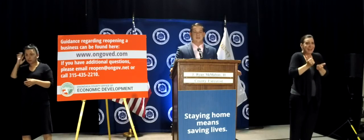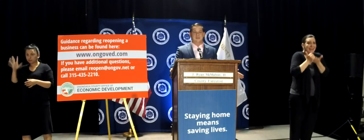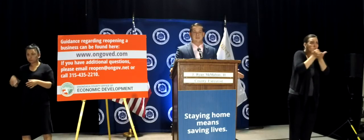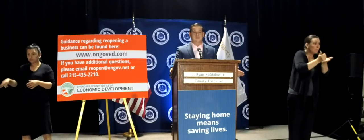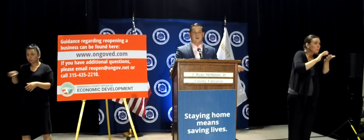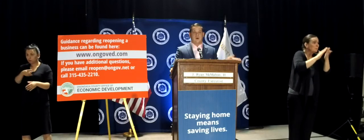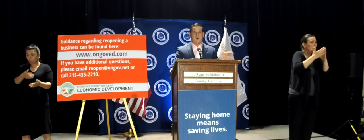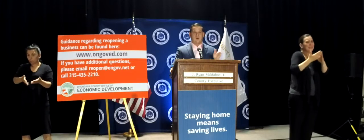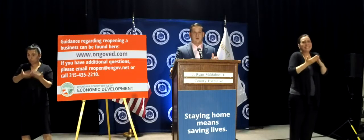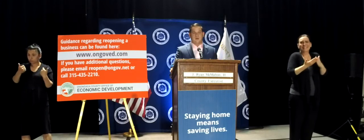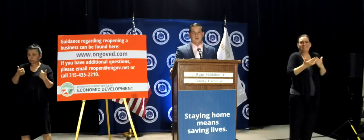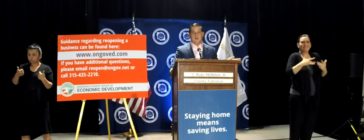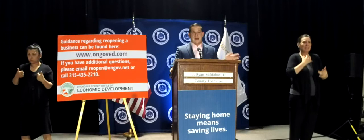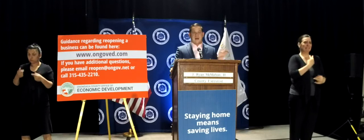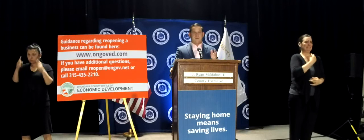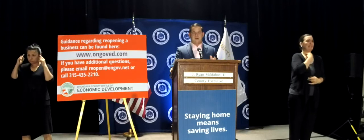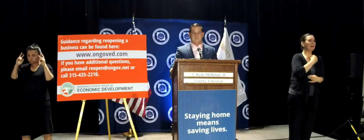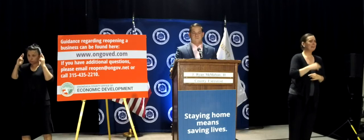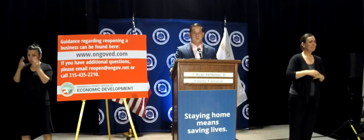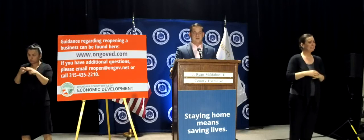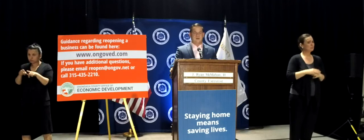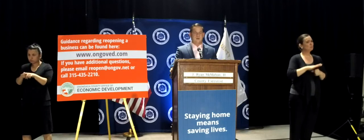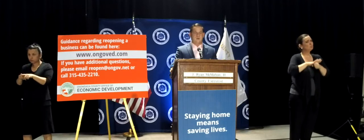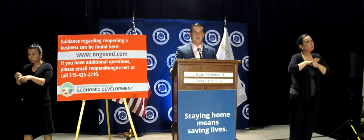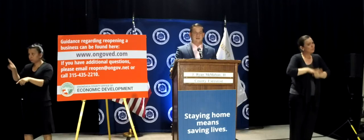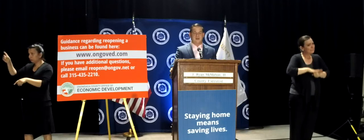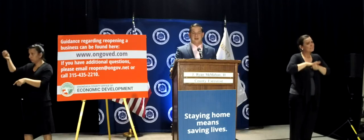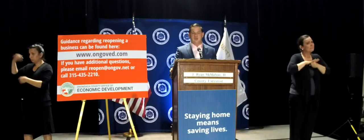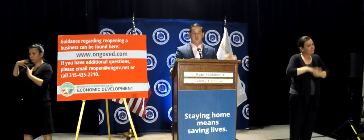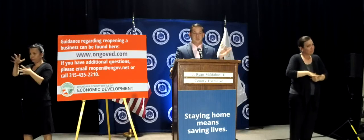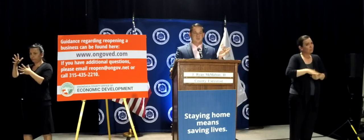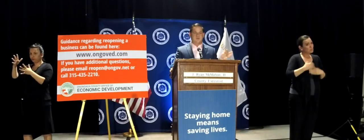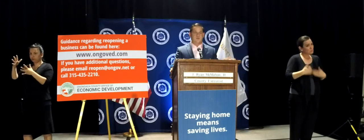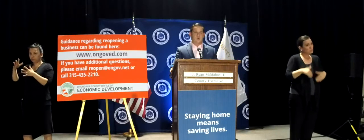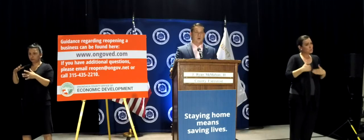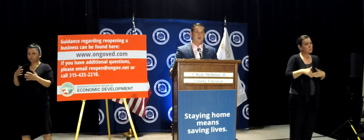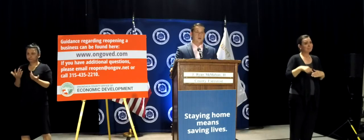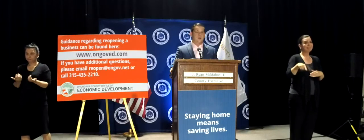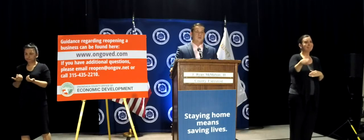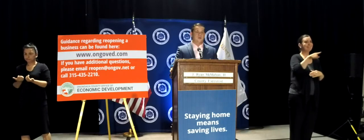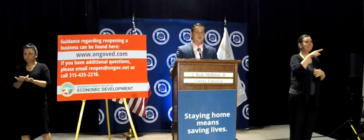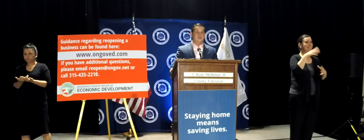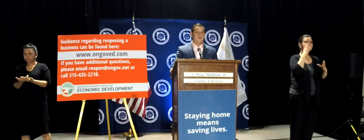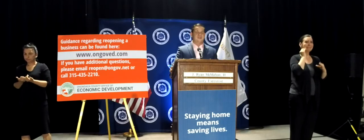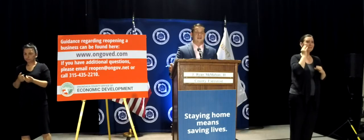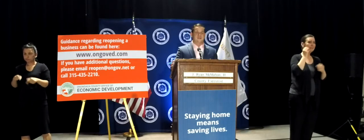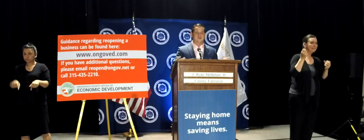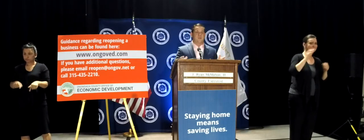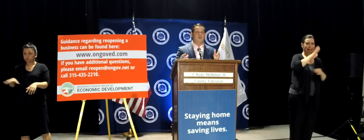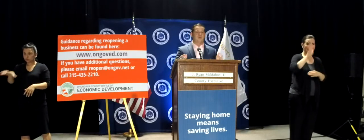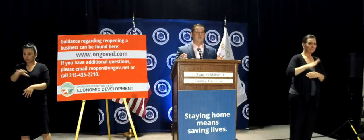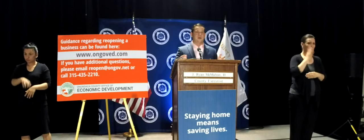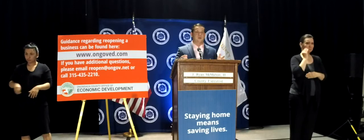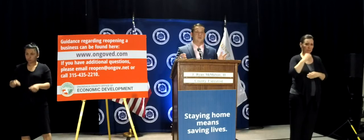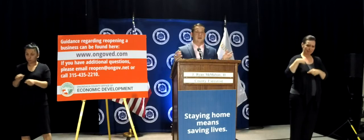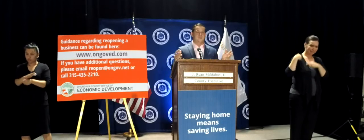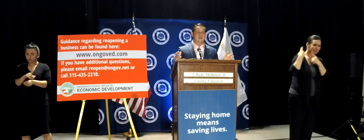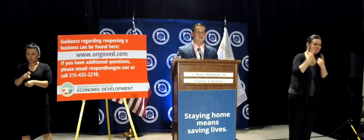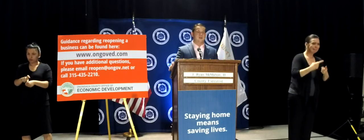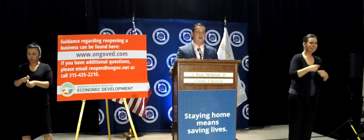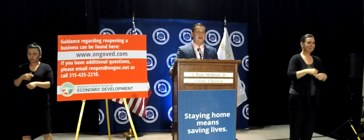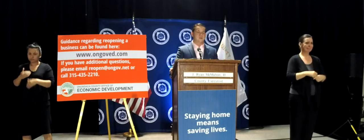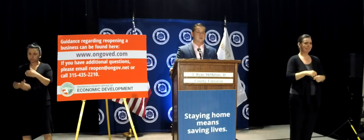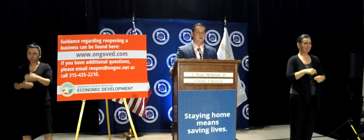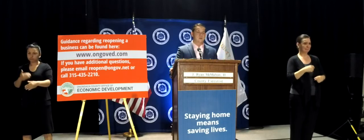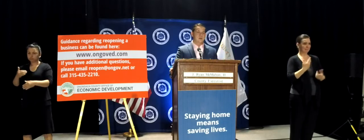so this is all happening. No one's ever had to do this before. So it's not like there's a perfect way to do this or anybody